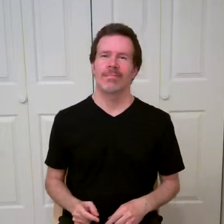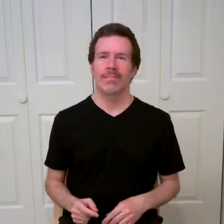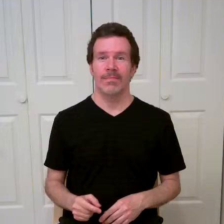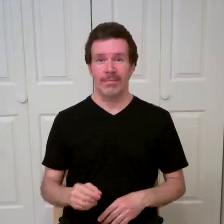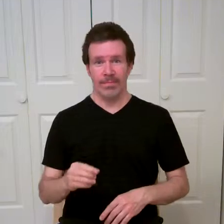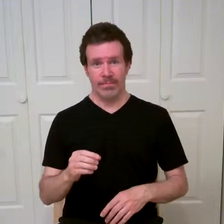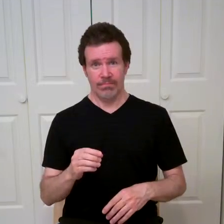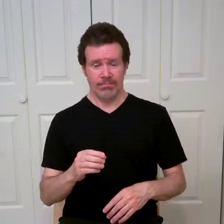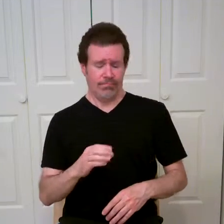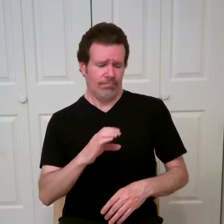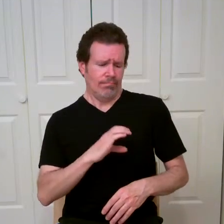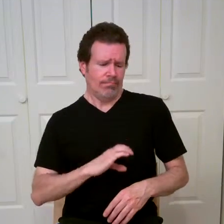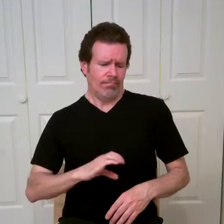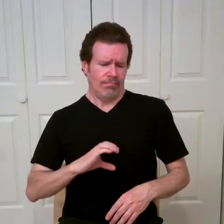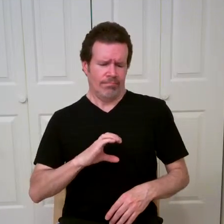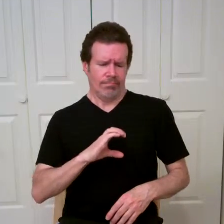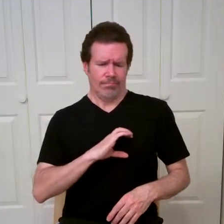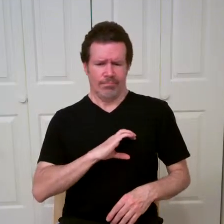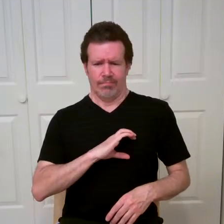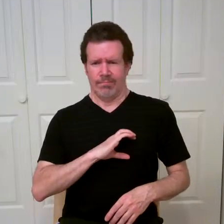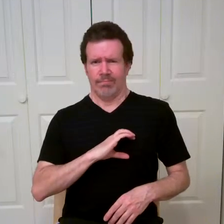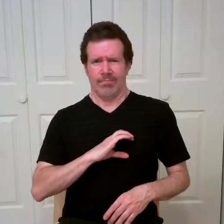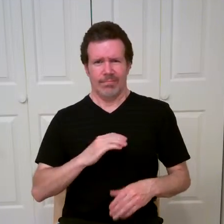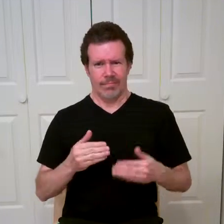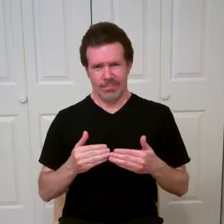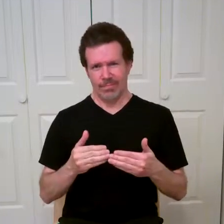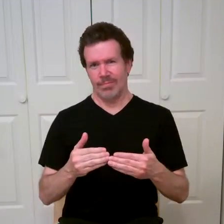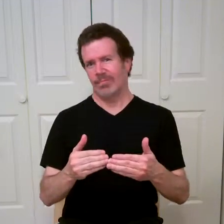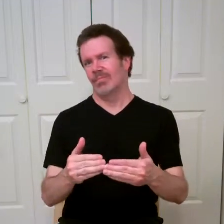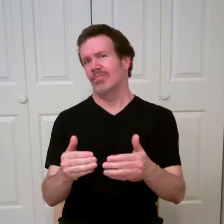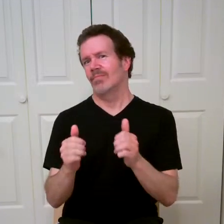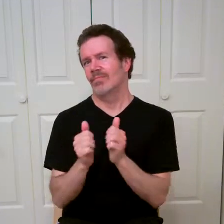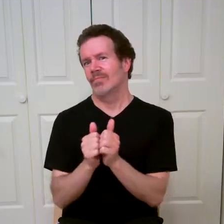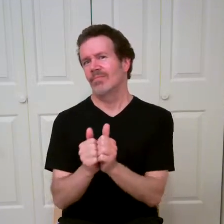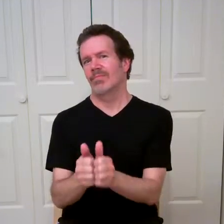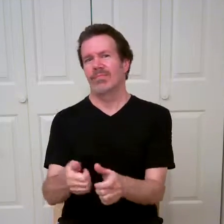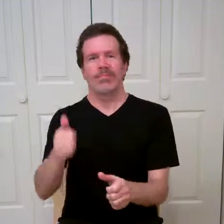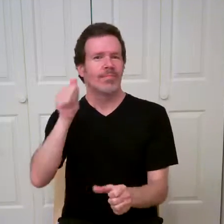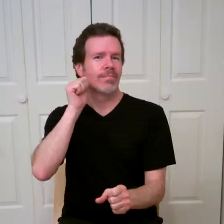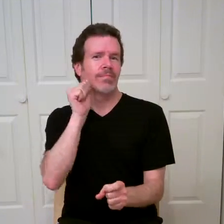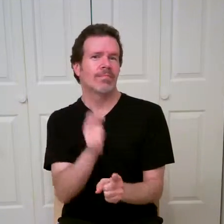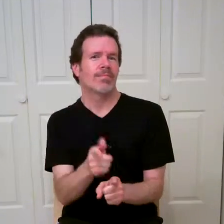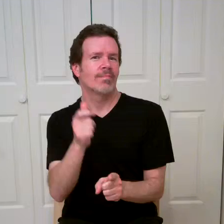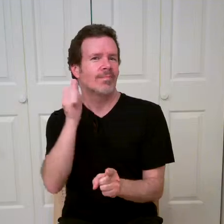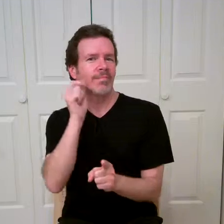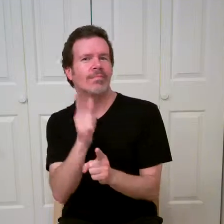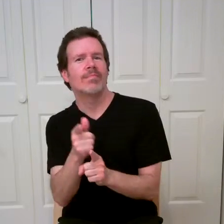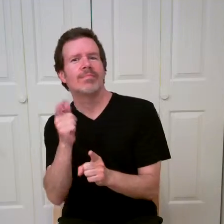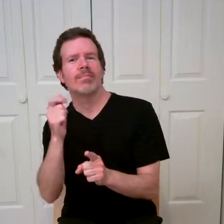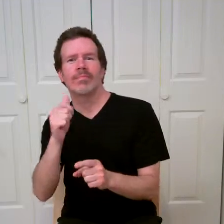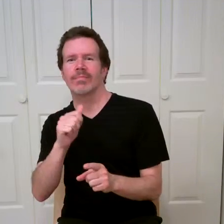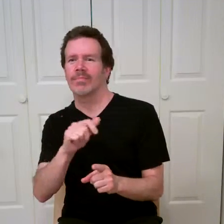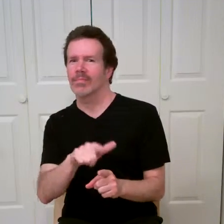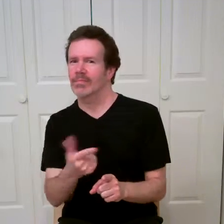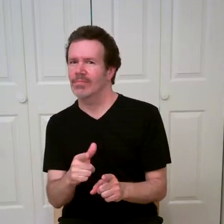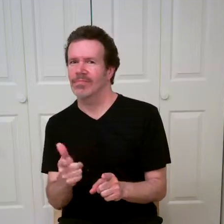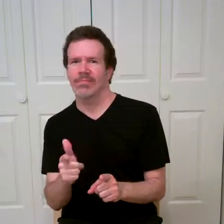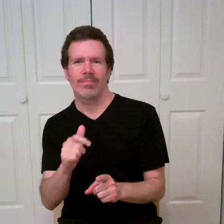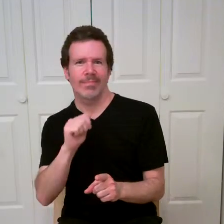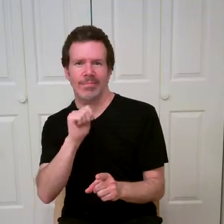get along with her stepsisters. That is a conflict between two or more characters. During this